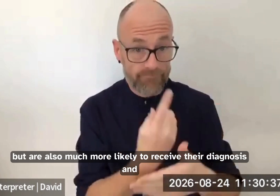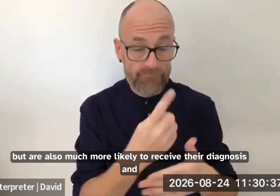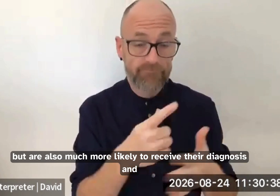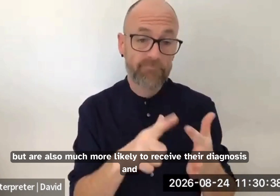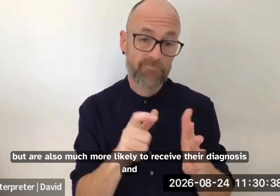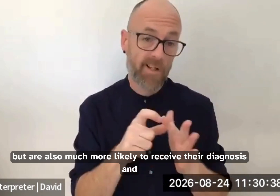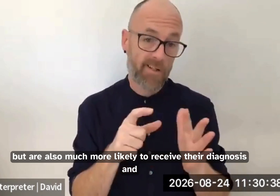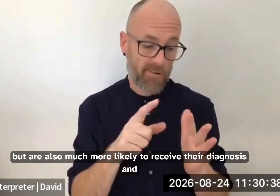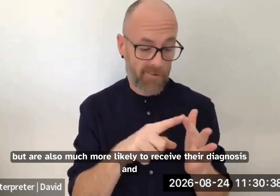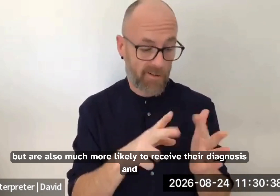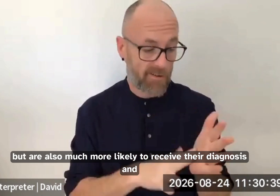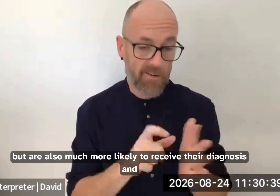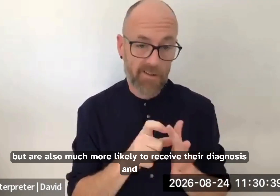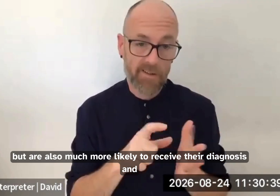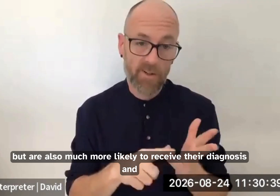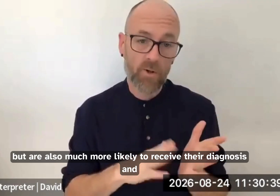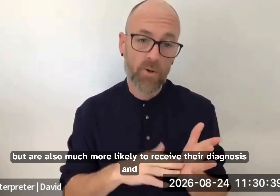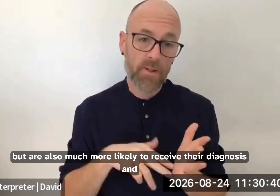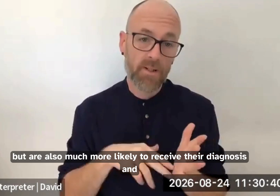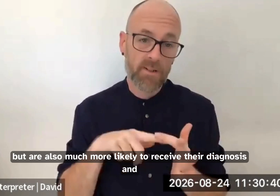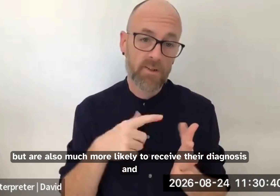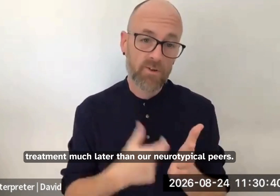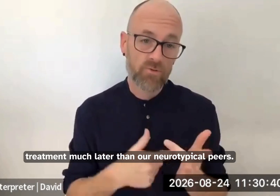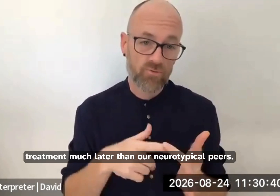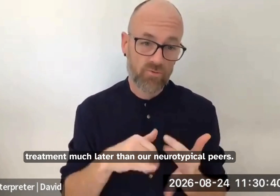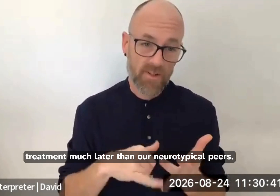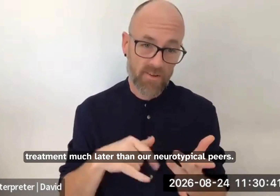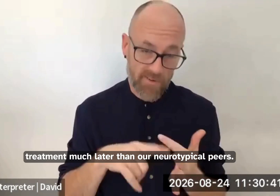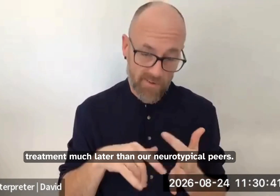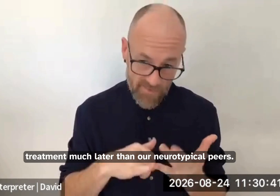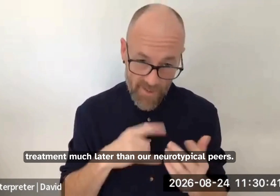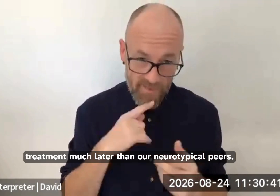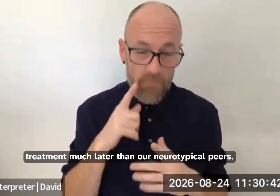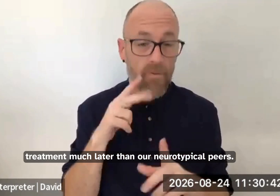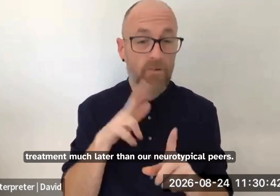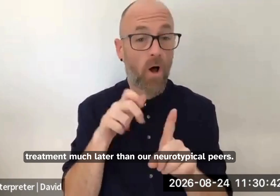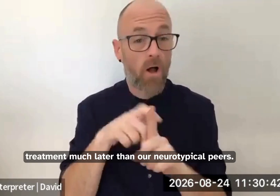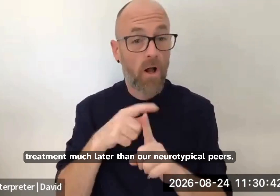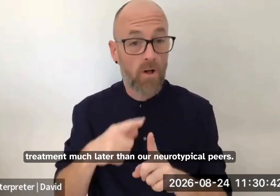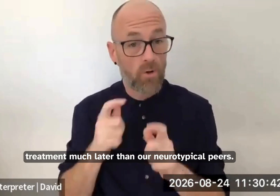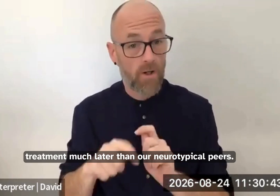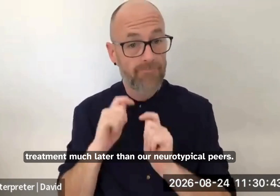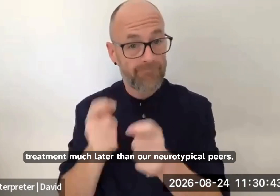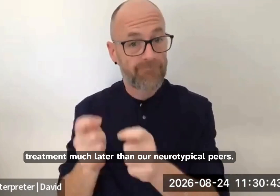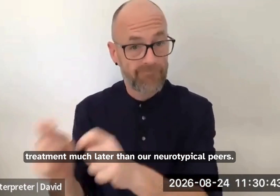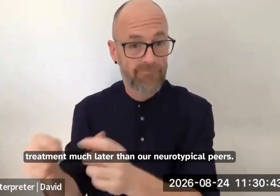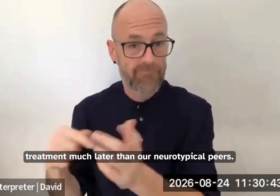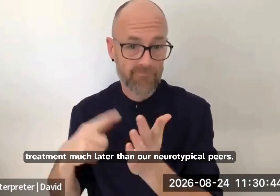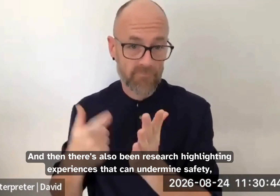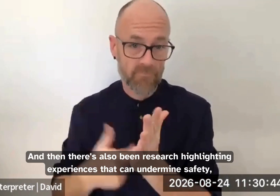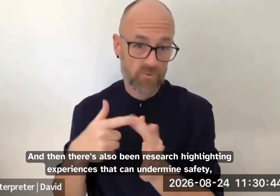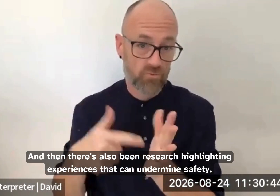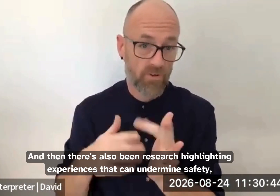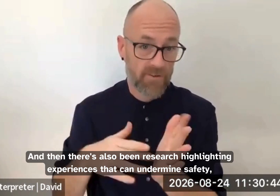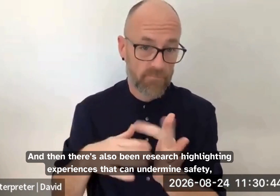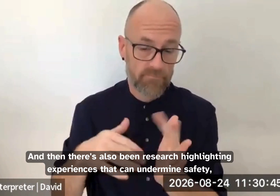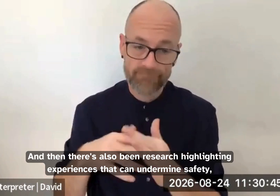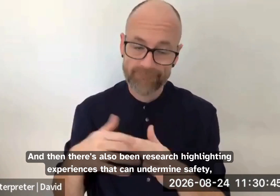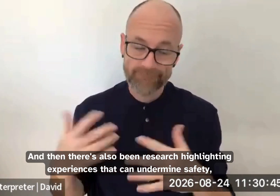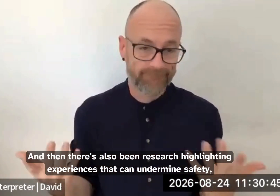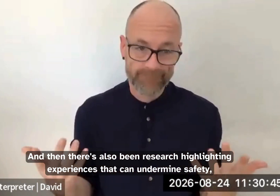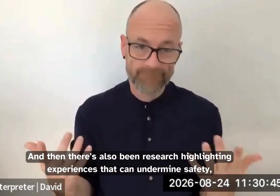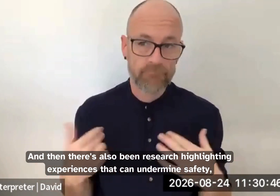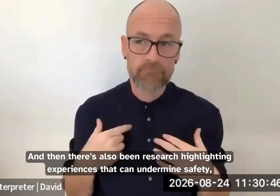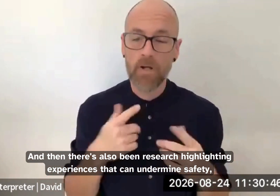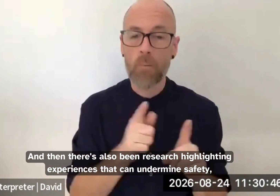endometriosis, but are also much more likely to receive their diagnosis and treatment much later than our neurotypical peers. And then there's